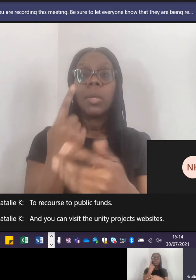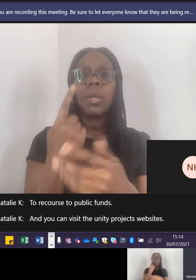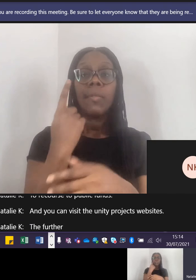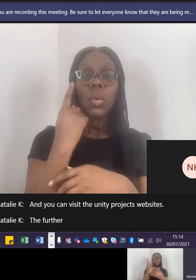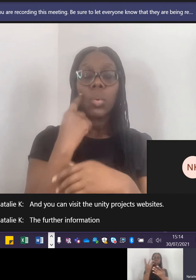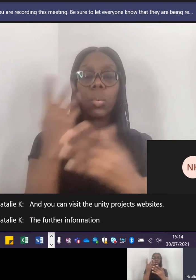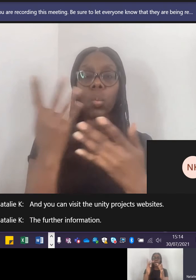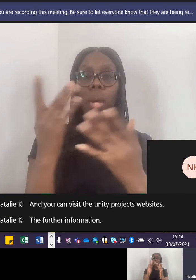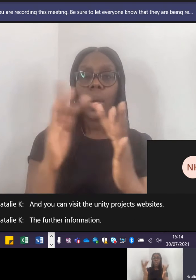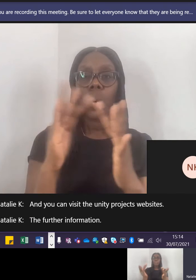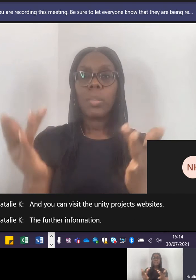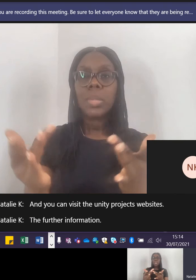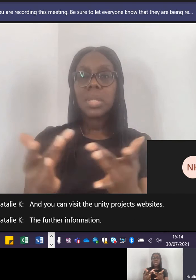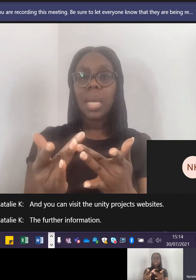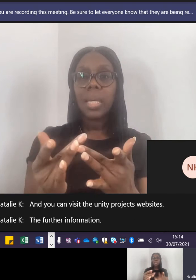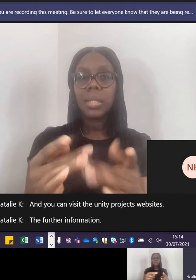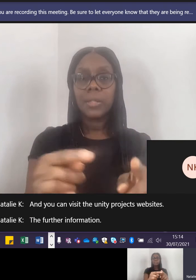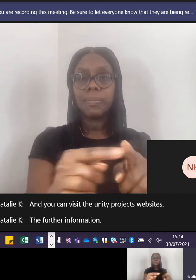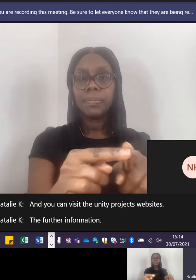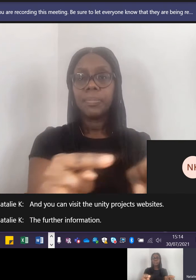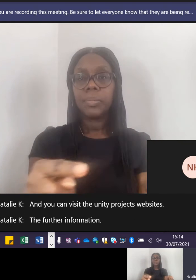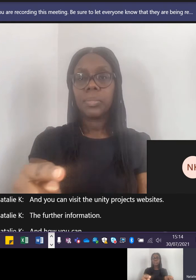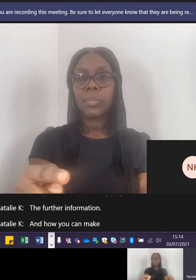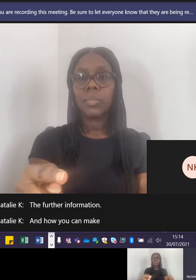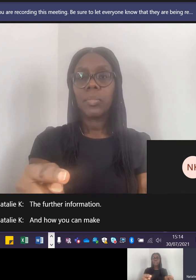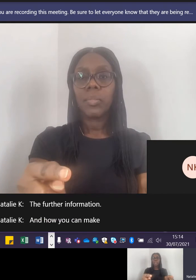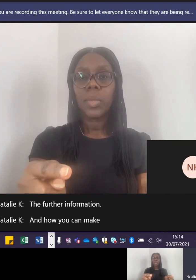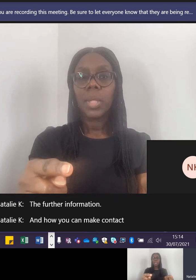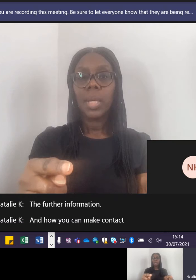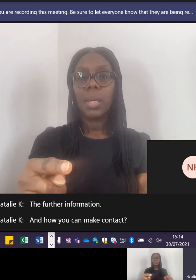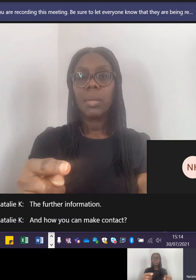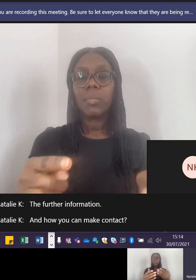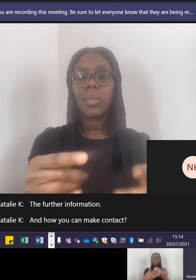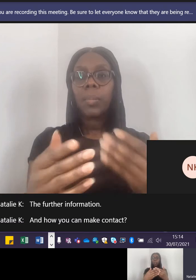information and how you can make contact.